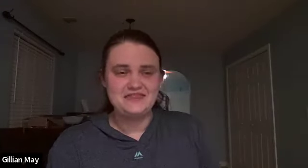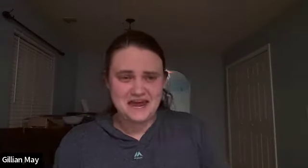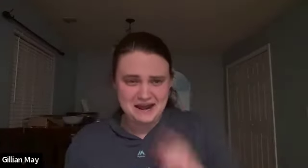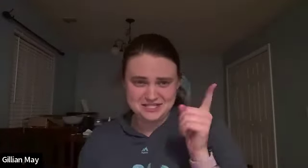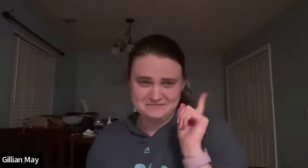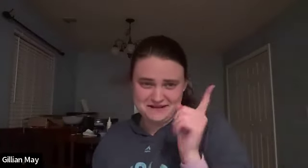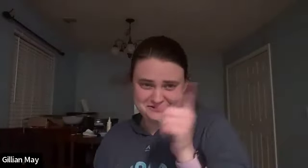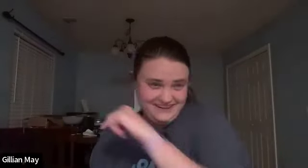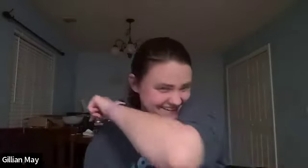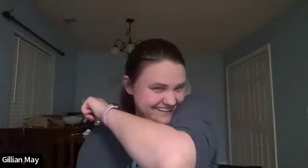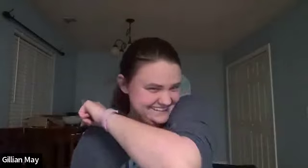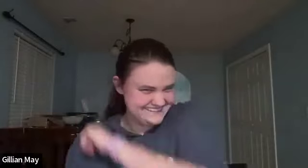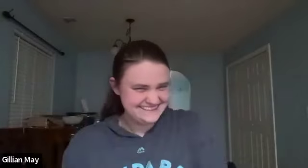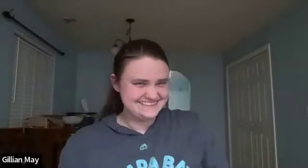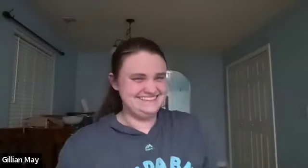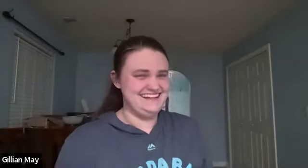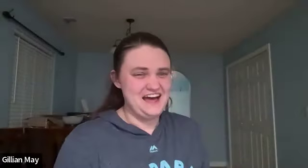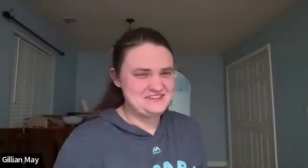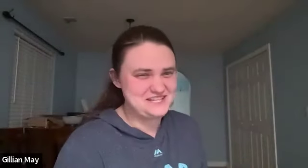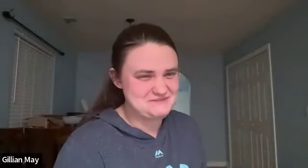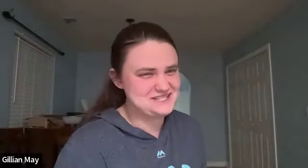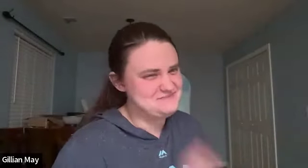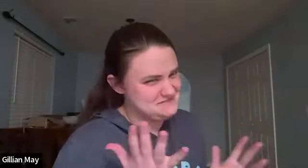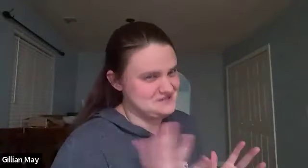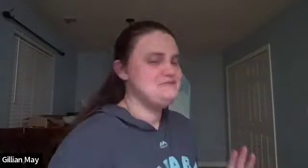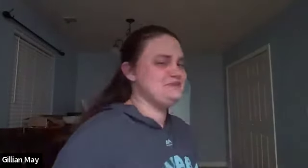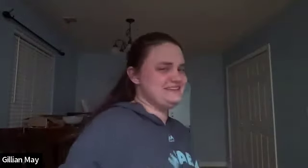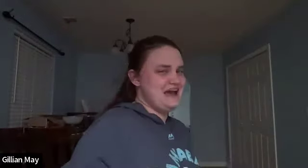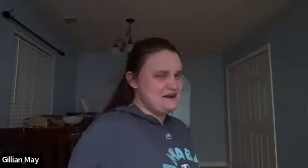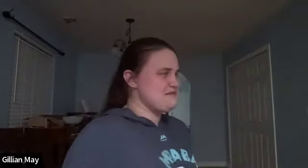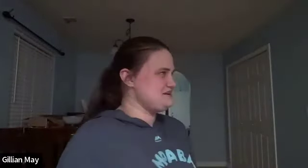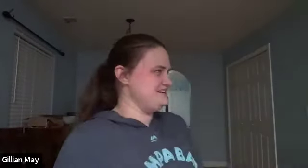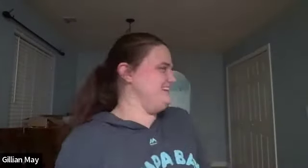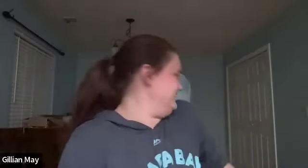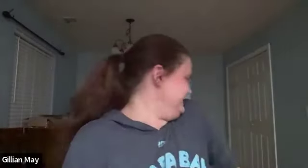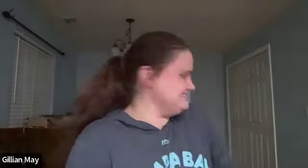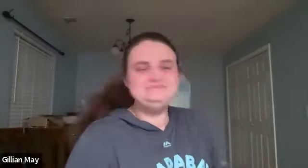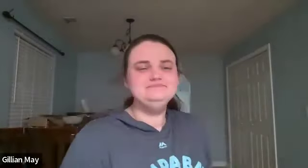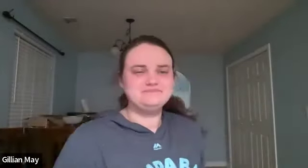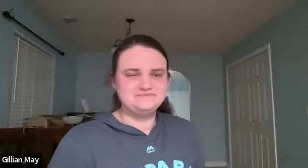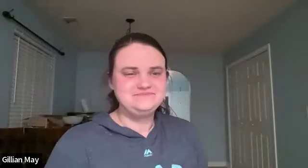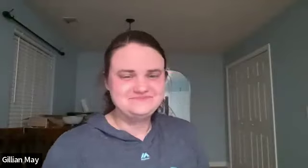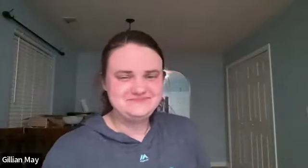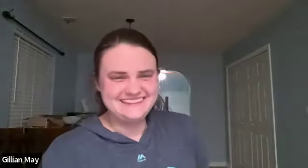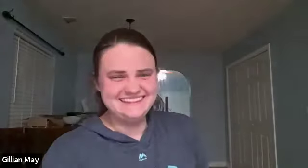That actually might cook. Other subjects maybe, but that one I'm